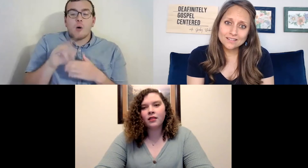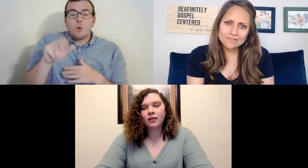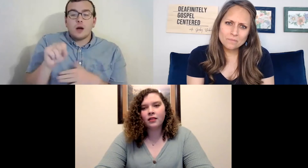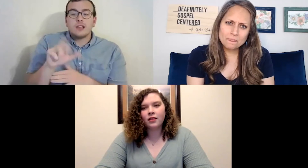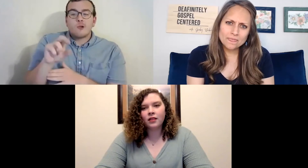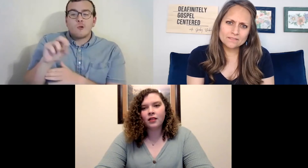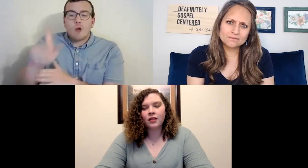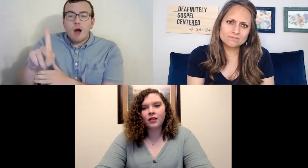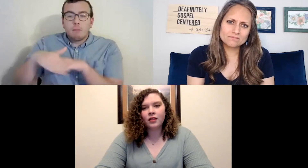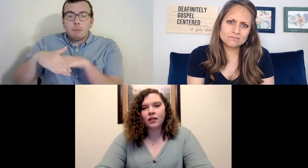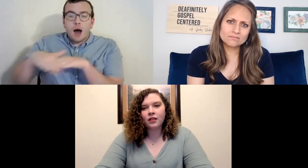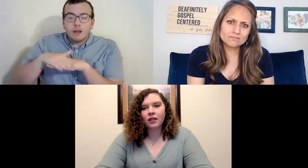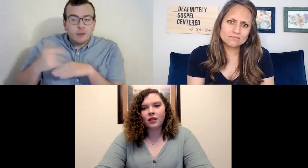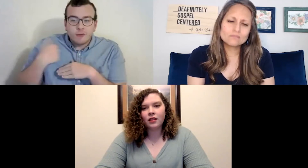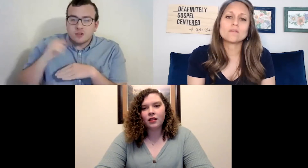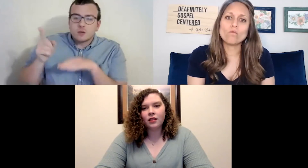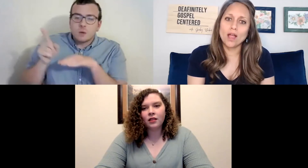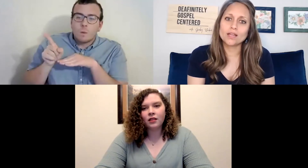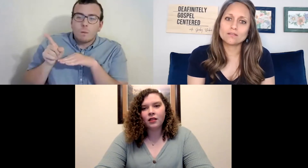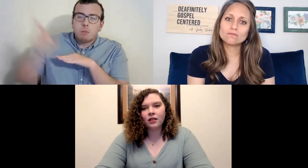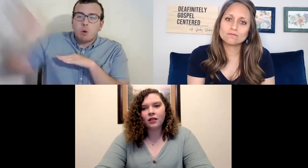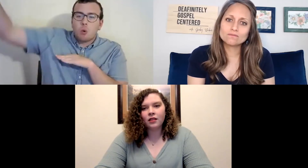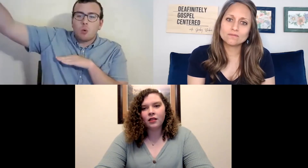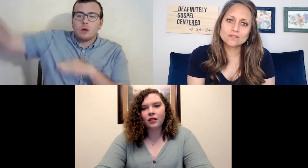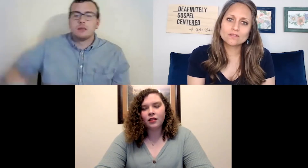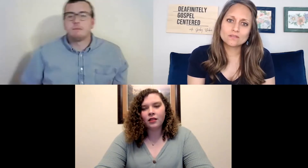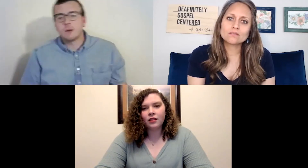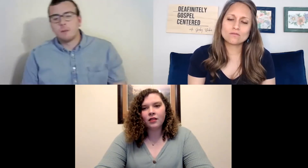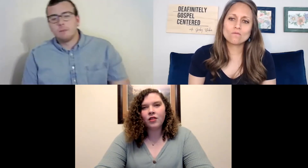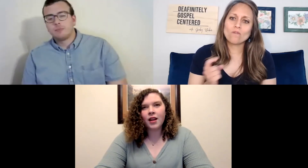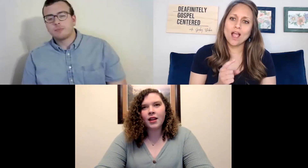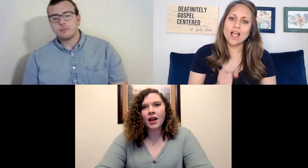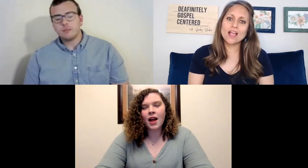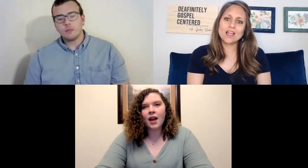we hit rock bottom there, and we just only went up from there.